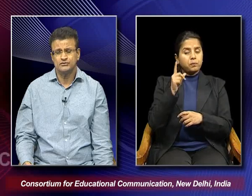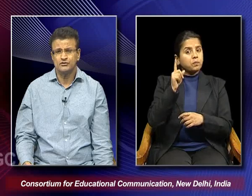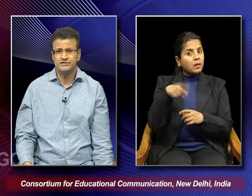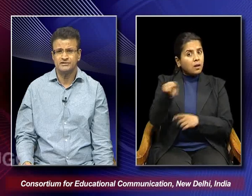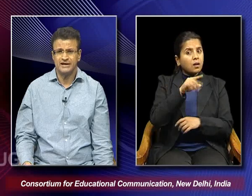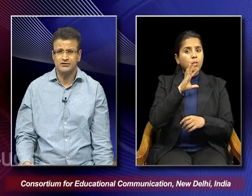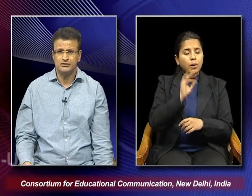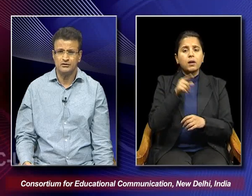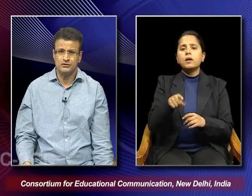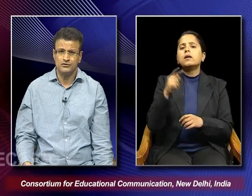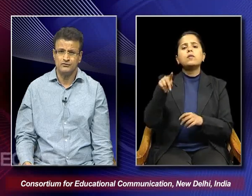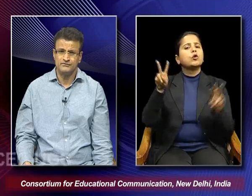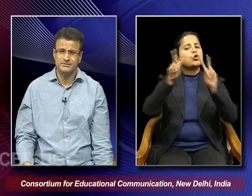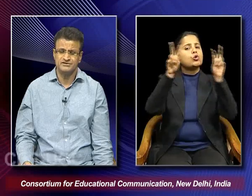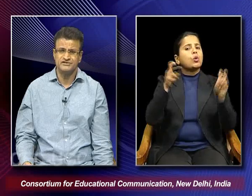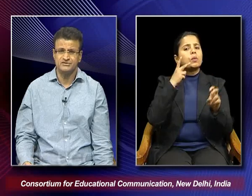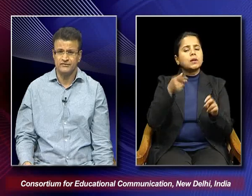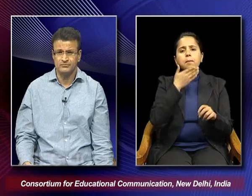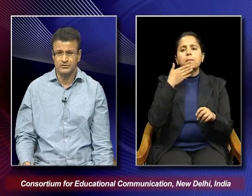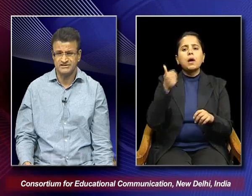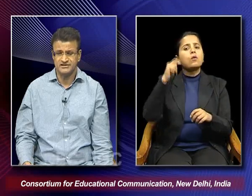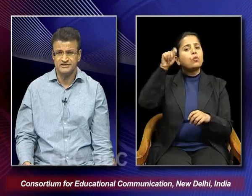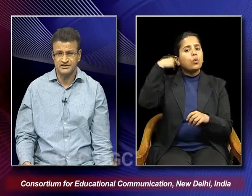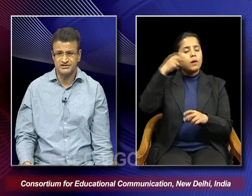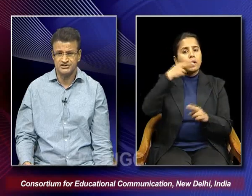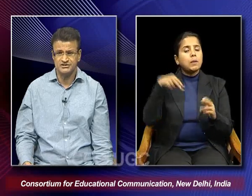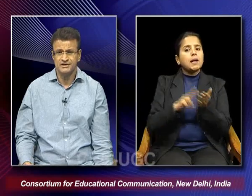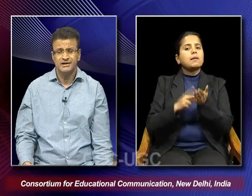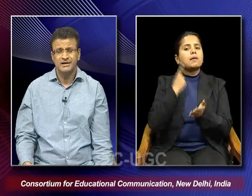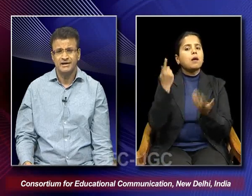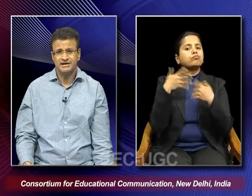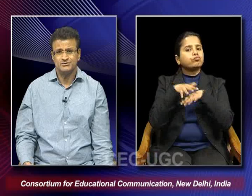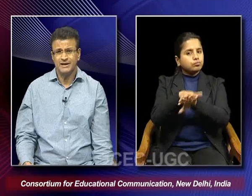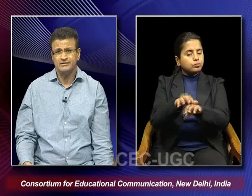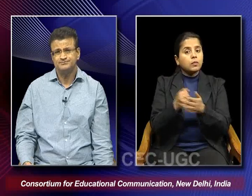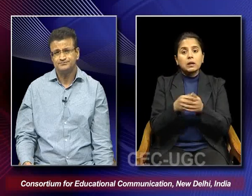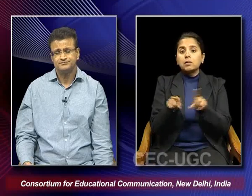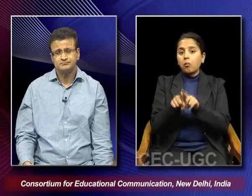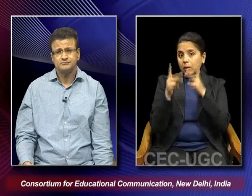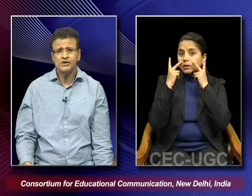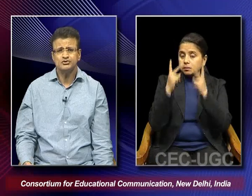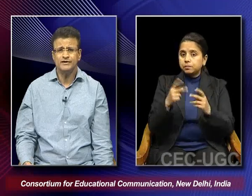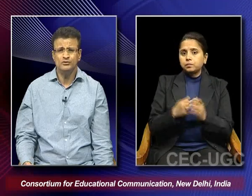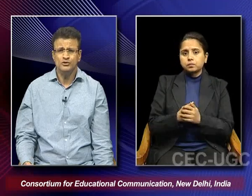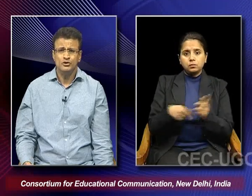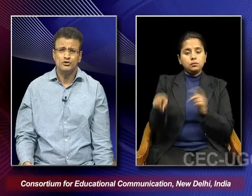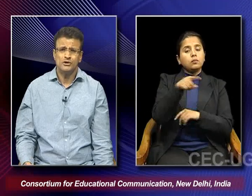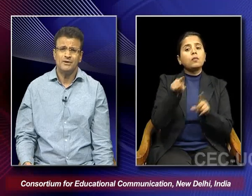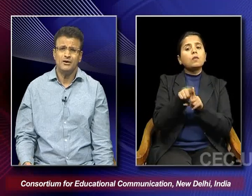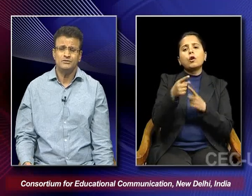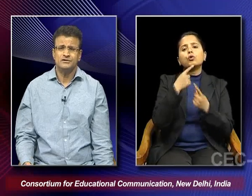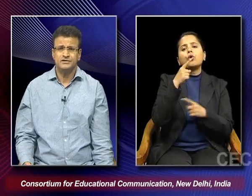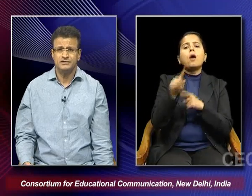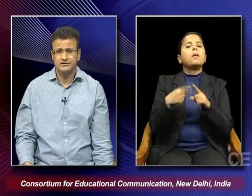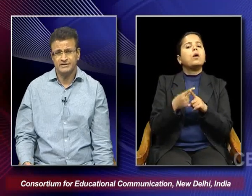also awarded the title of the best feature film on national integration as well. So when you talk